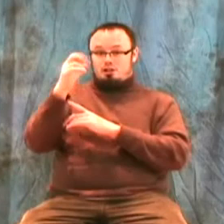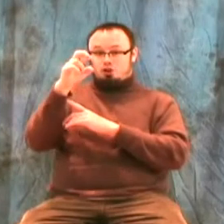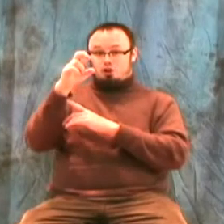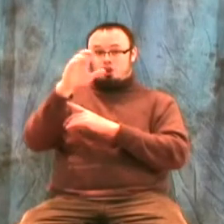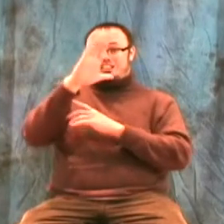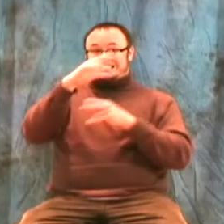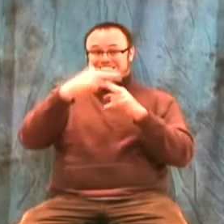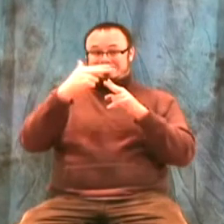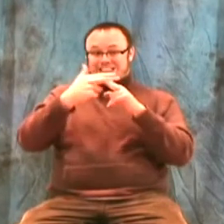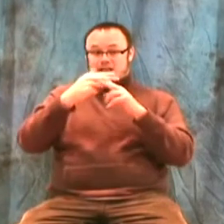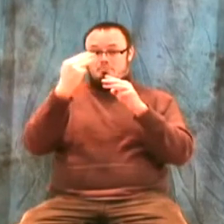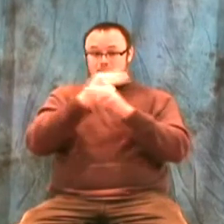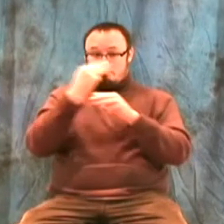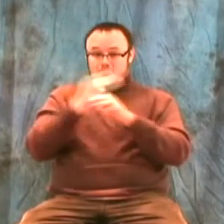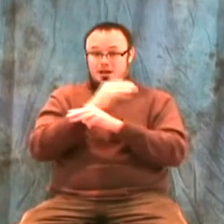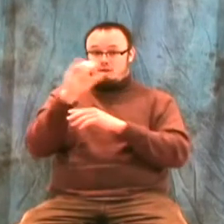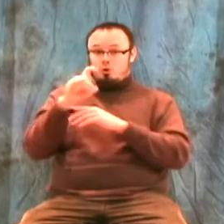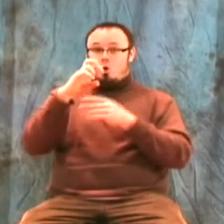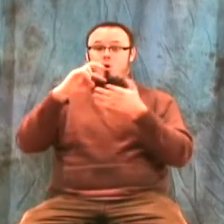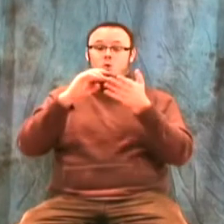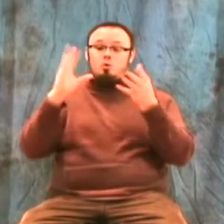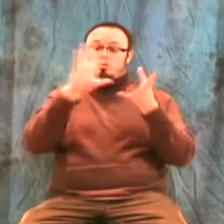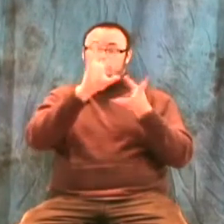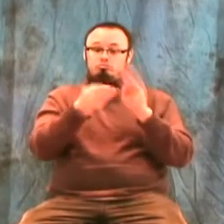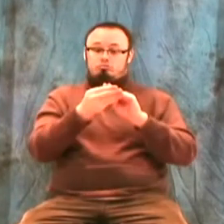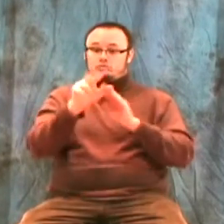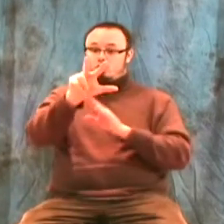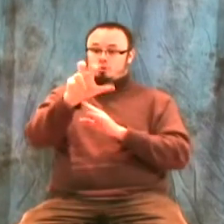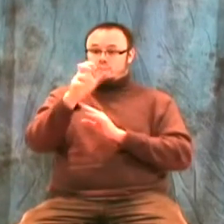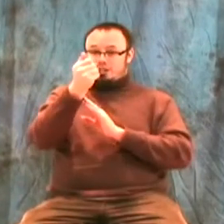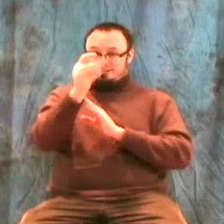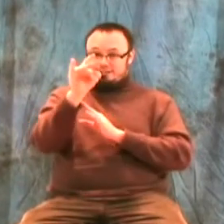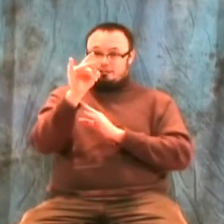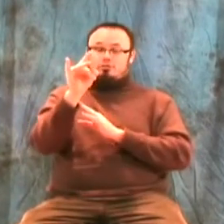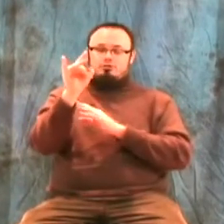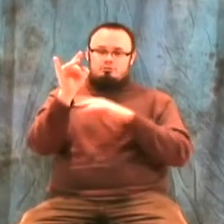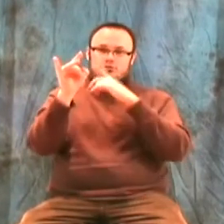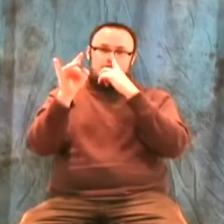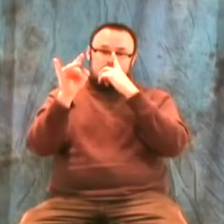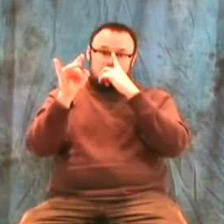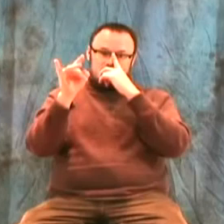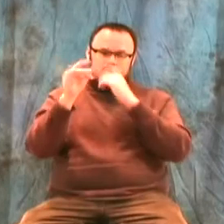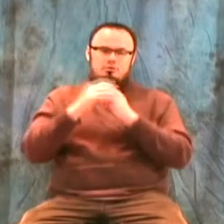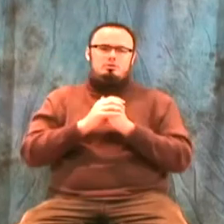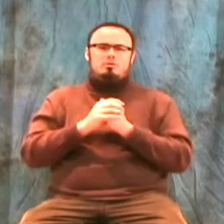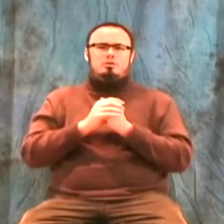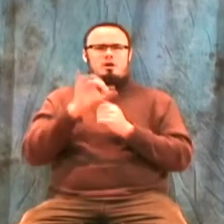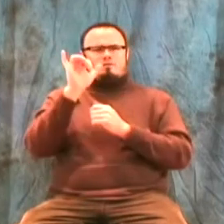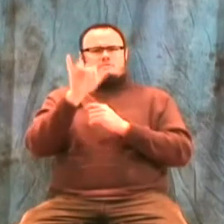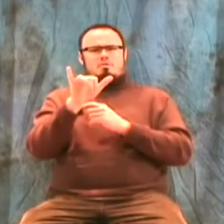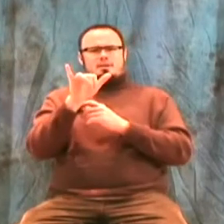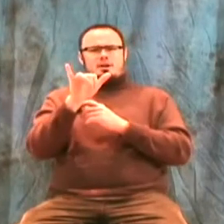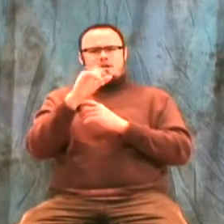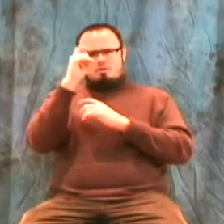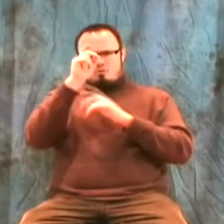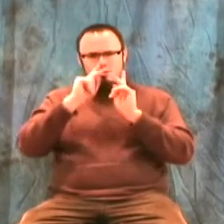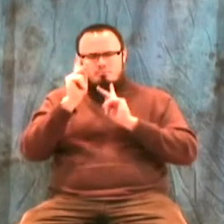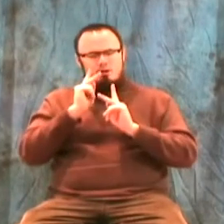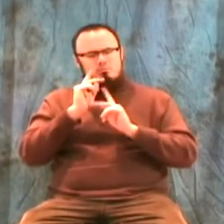equals 318. From this, the sages derived that Abraham took only Eliezer, who was